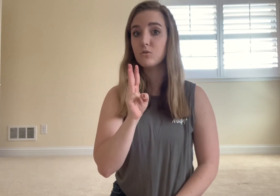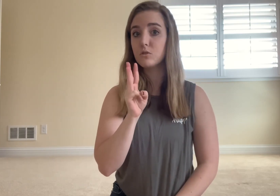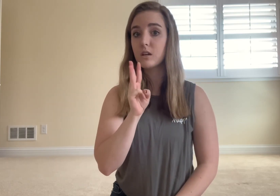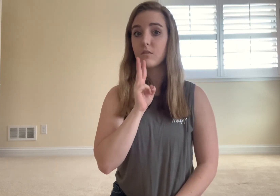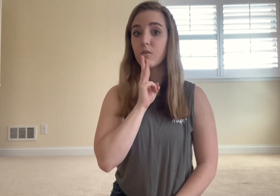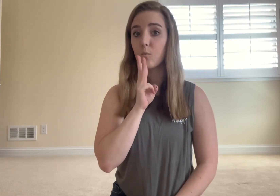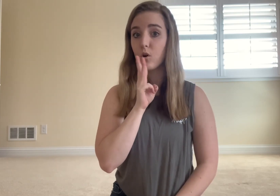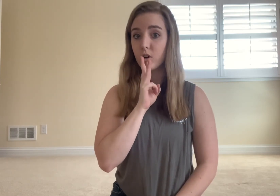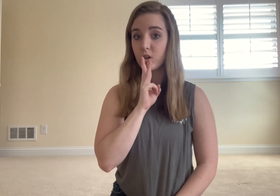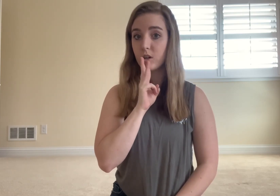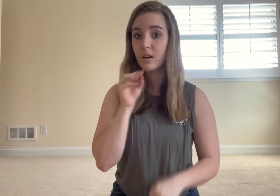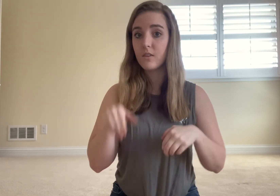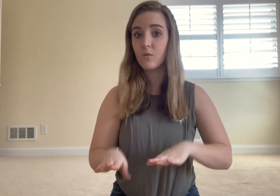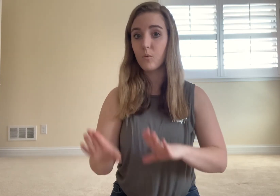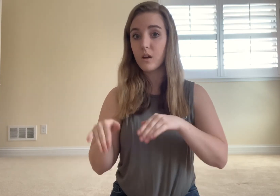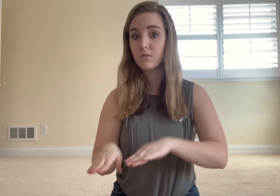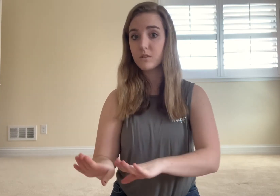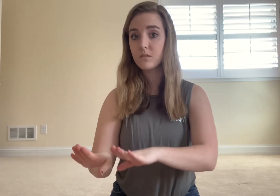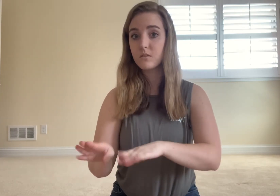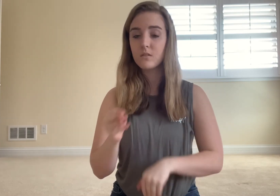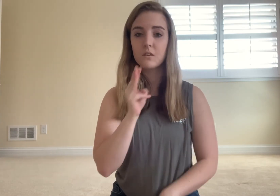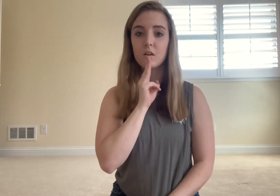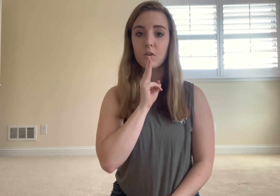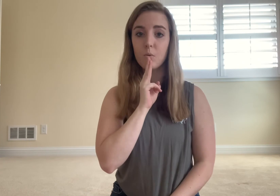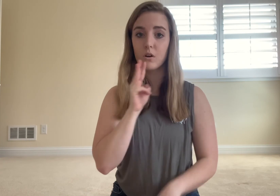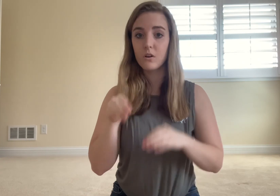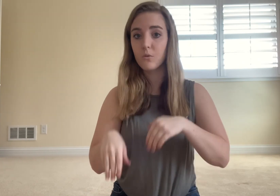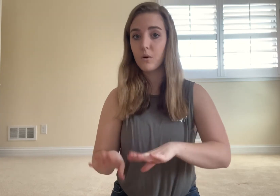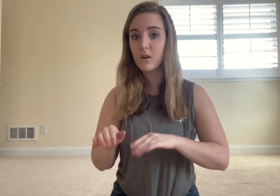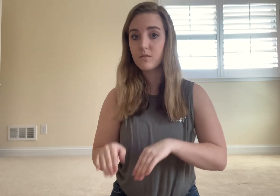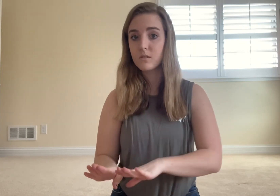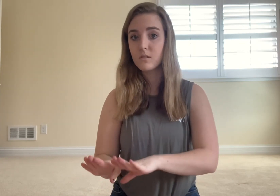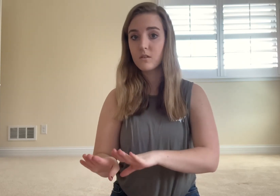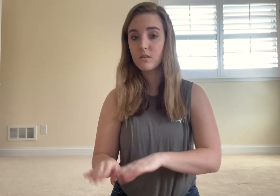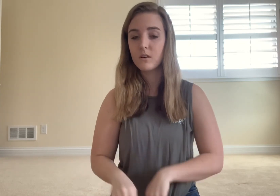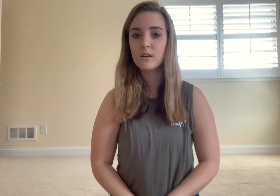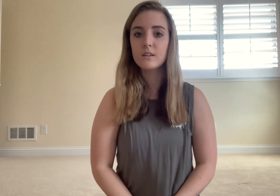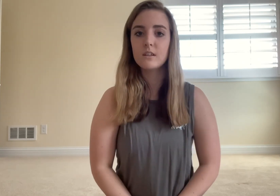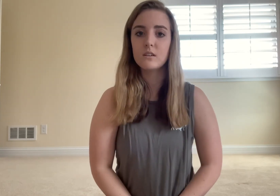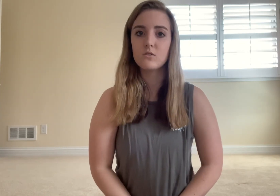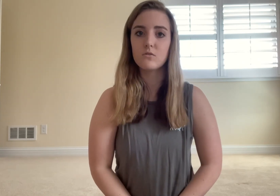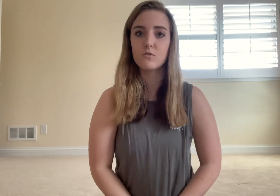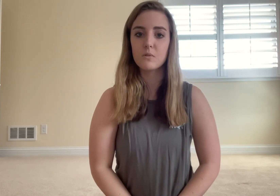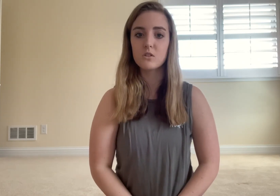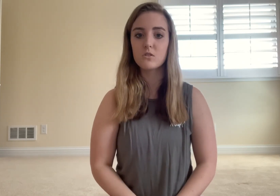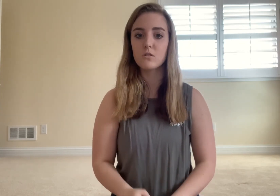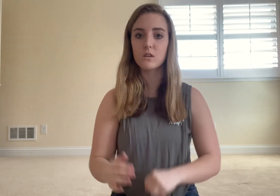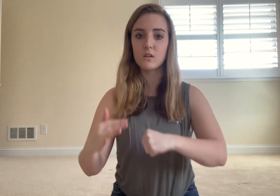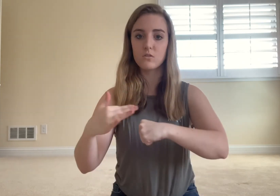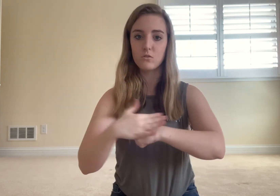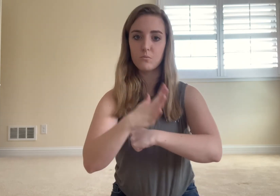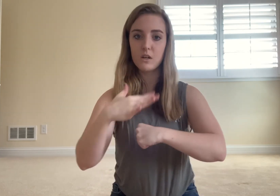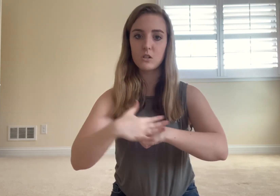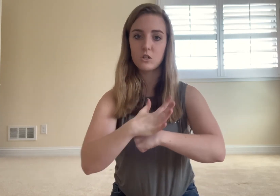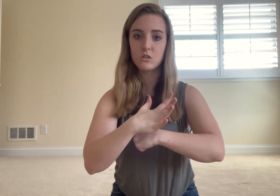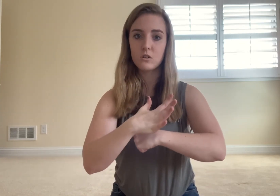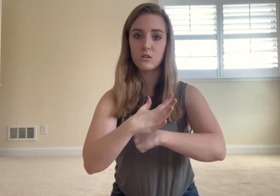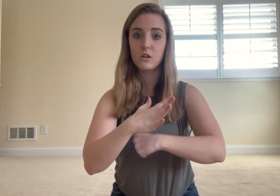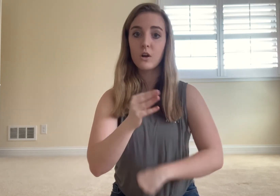sign for water and then waves. Water, waves. So for beach. So you can either do beach